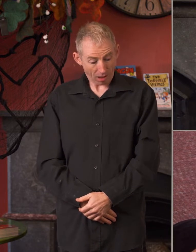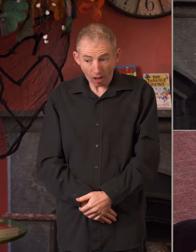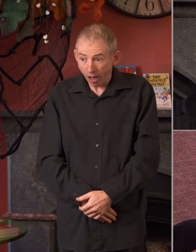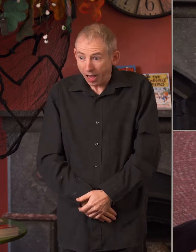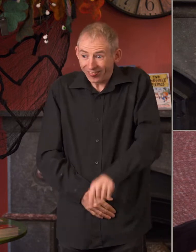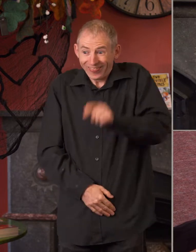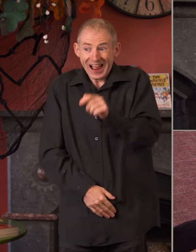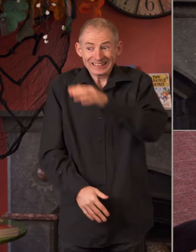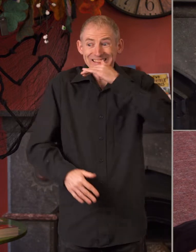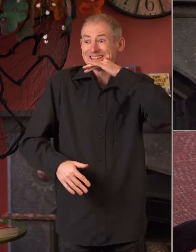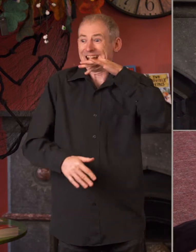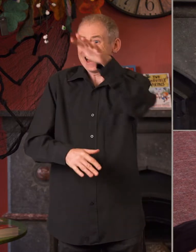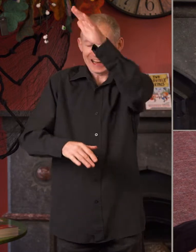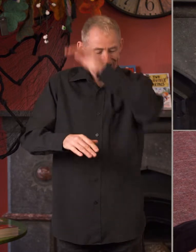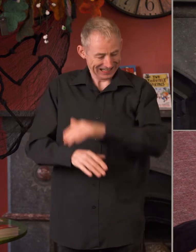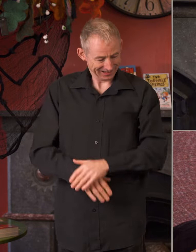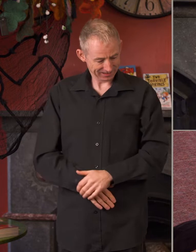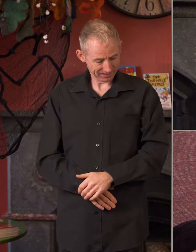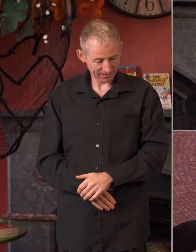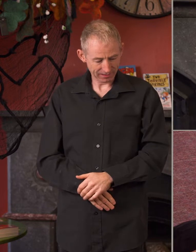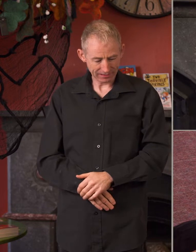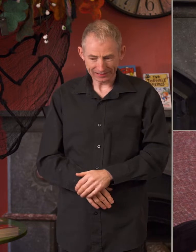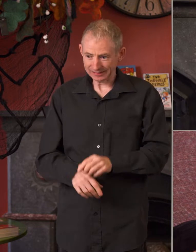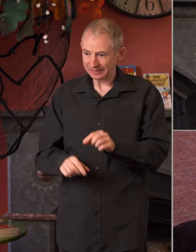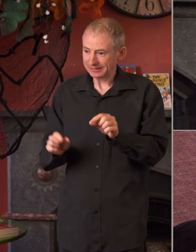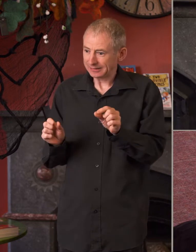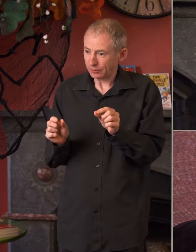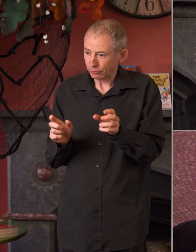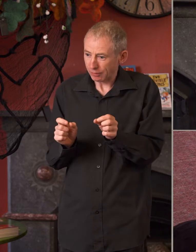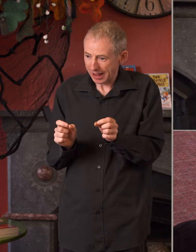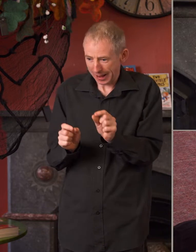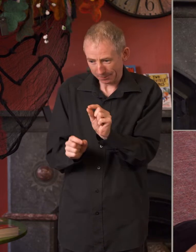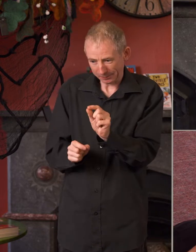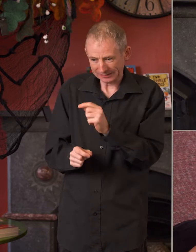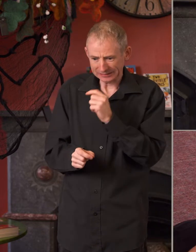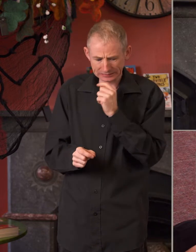The sea! Oh, says Little Crab.